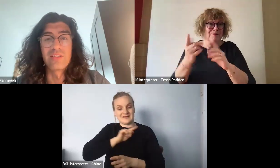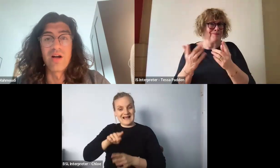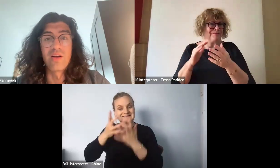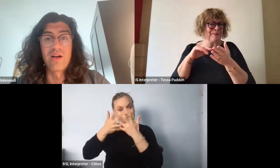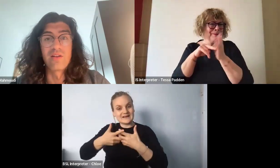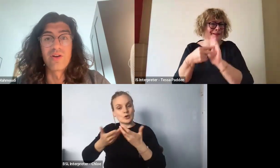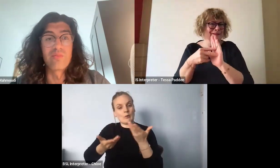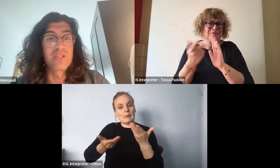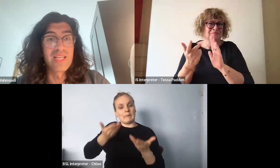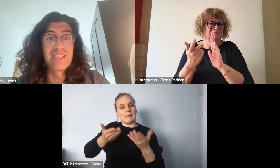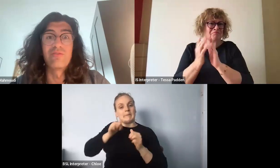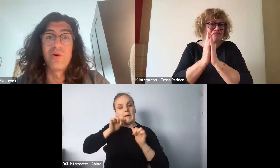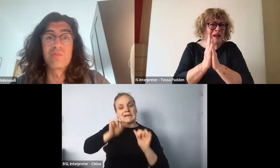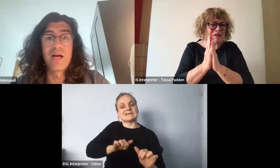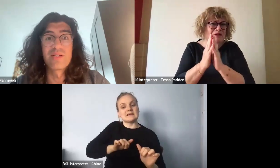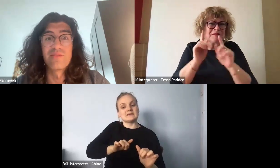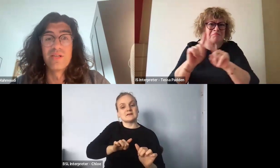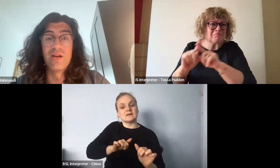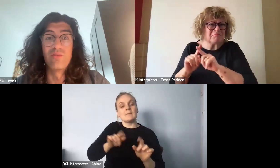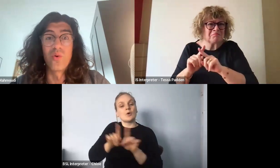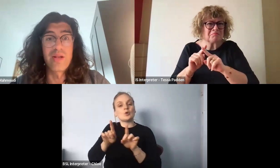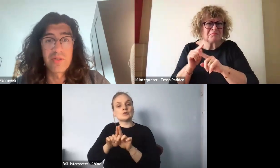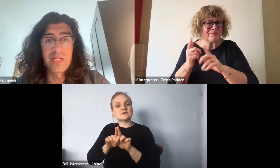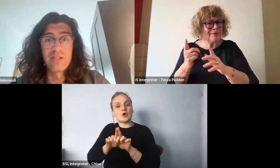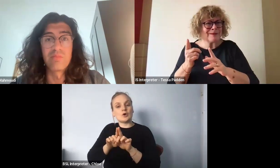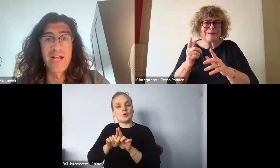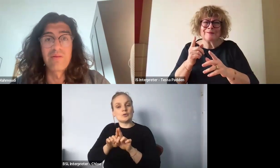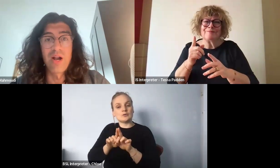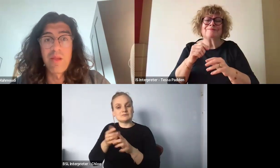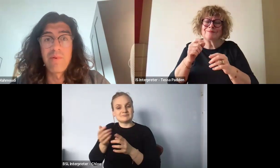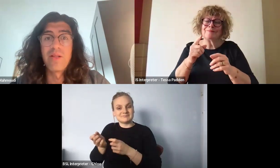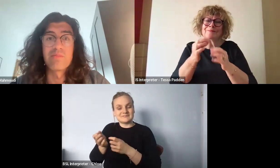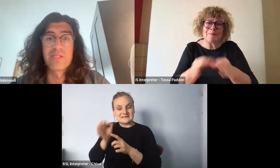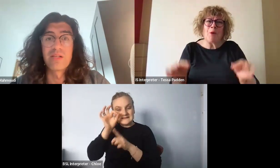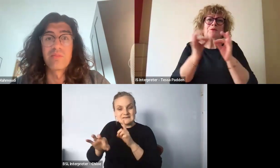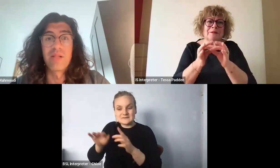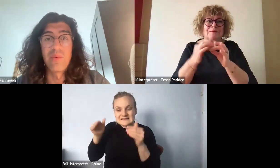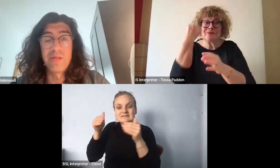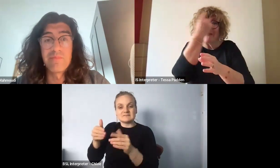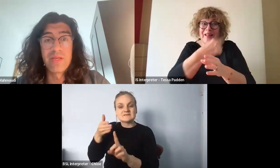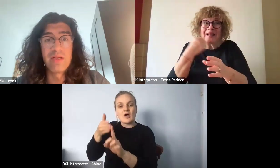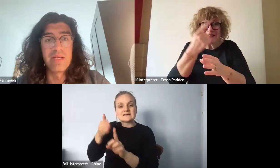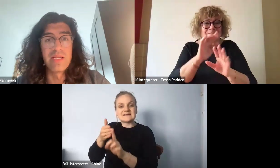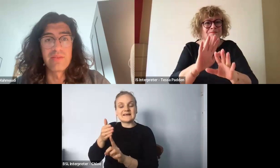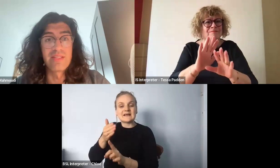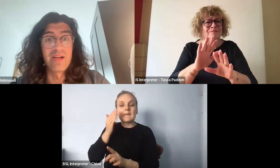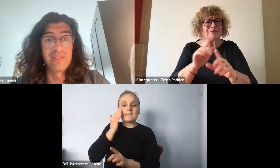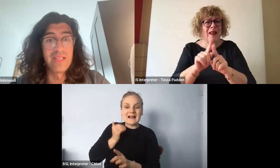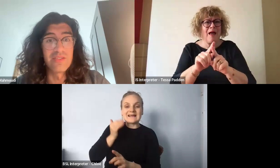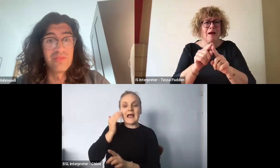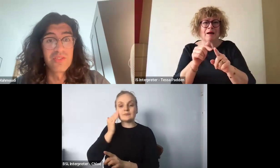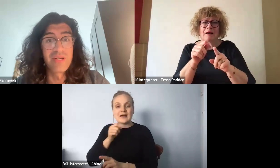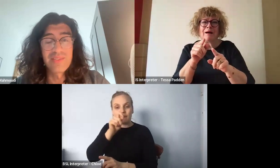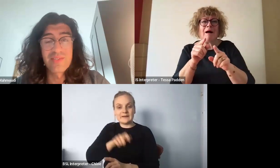that are presenting false positives for, in particular, Black and brown people, and in particular, Black women, meaning that they